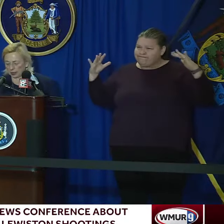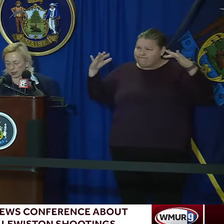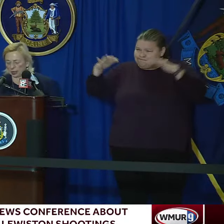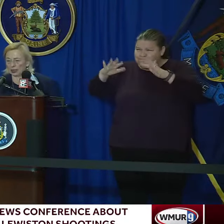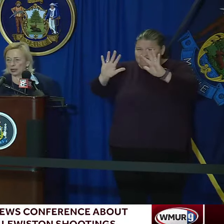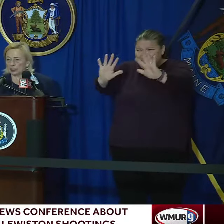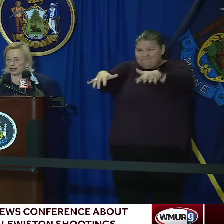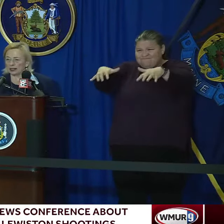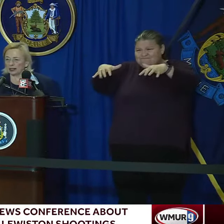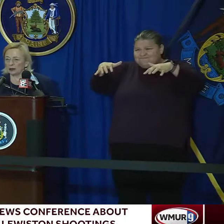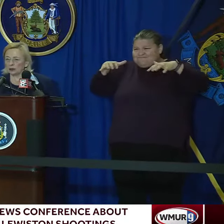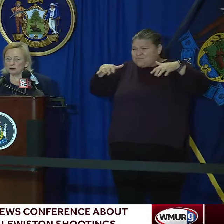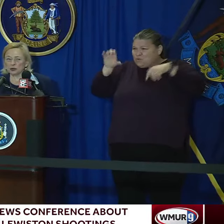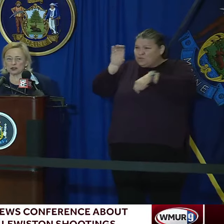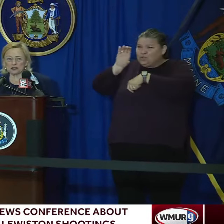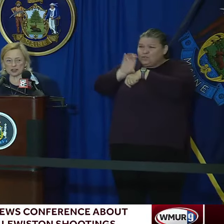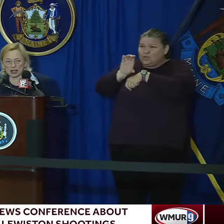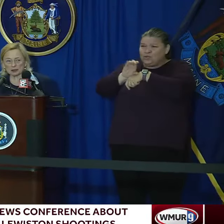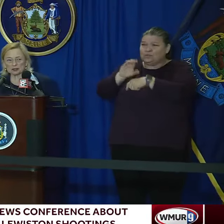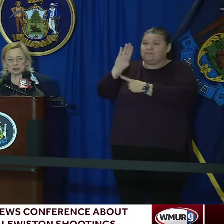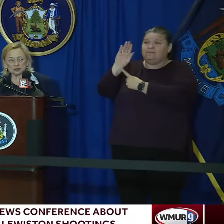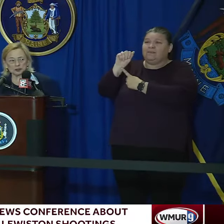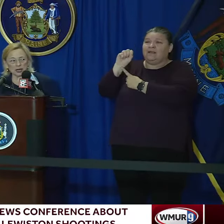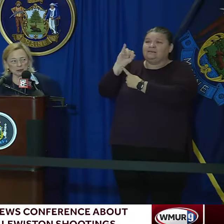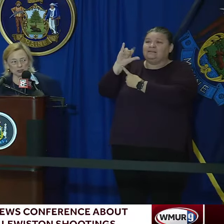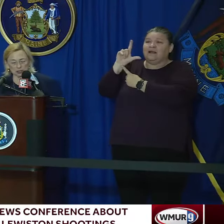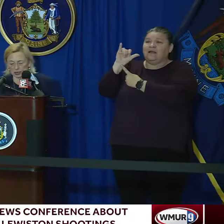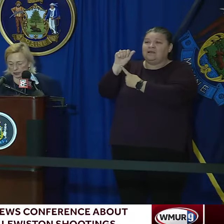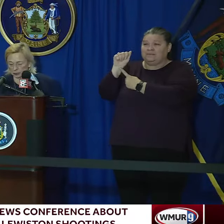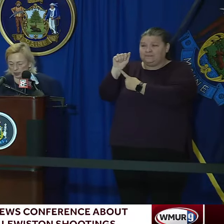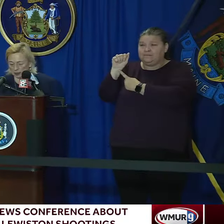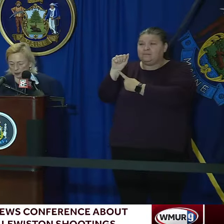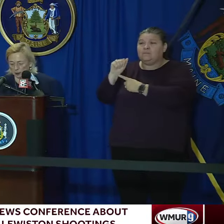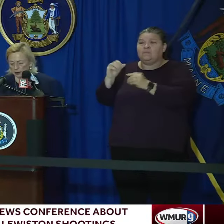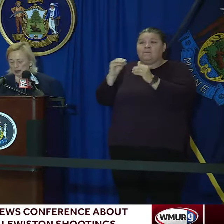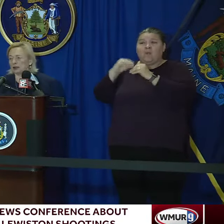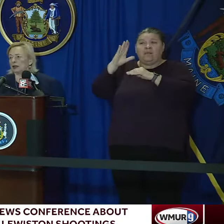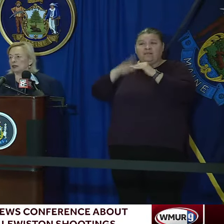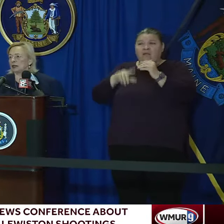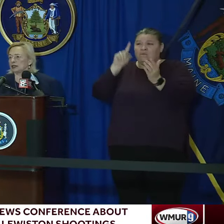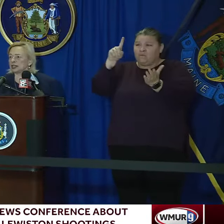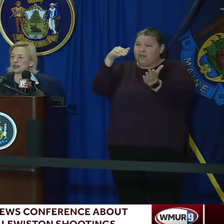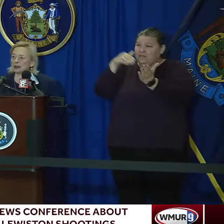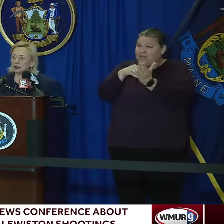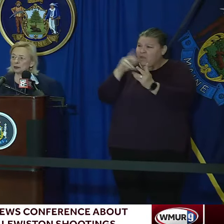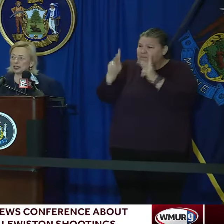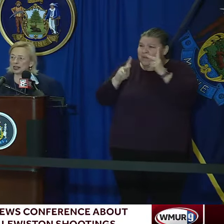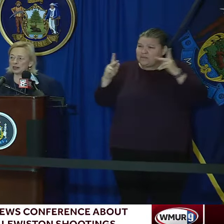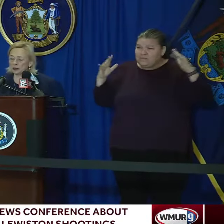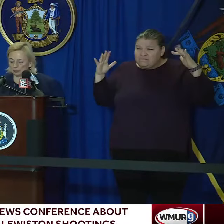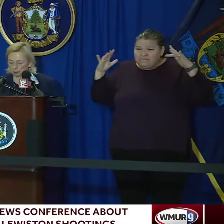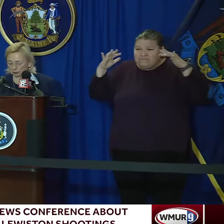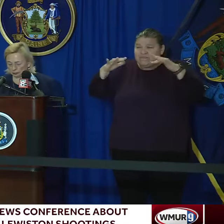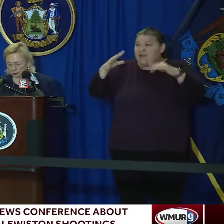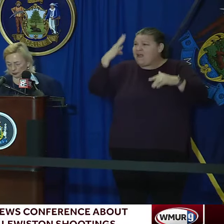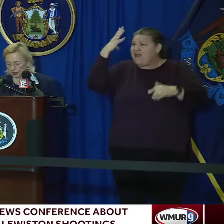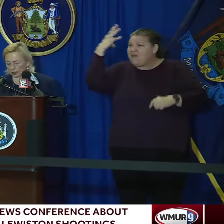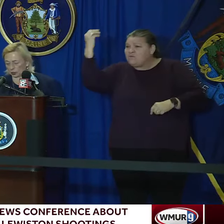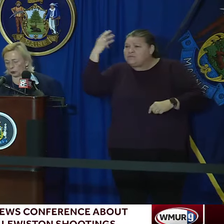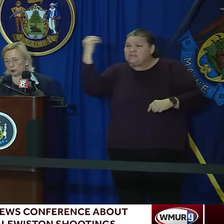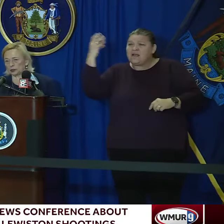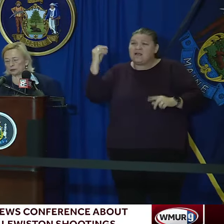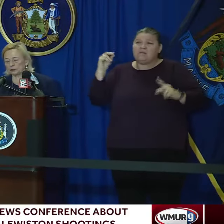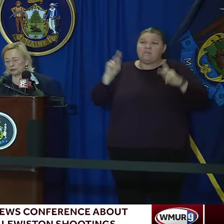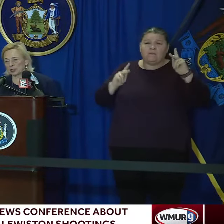Paul, when more than 1,000 stood outside as well, standing arm in arm in